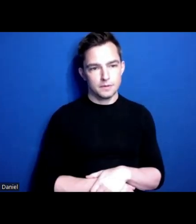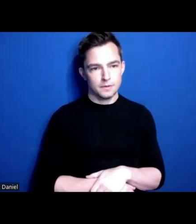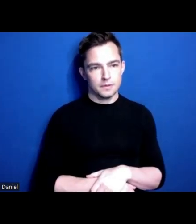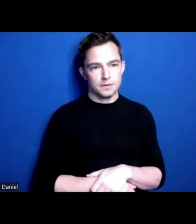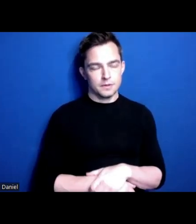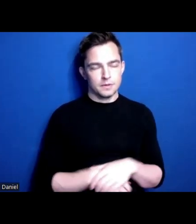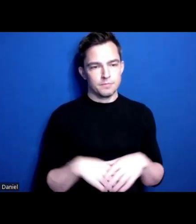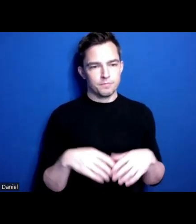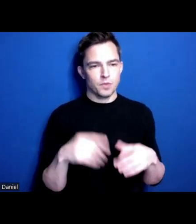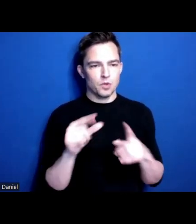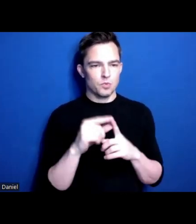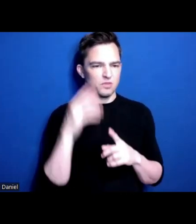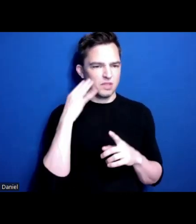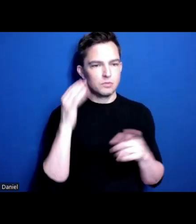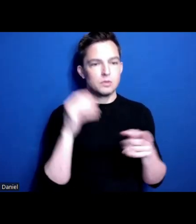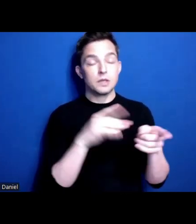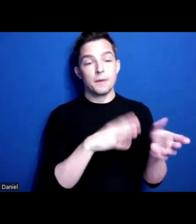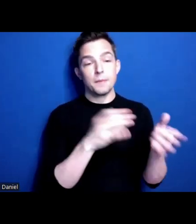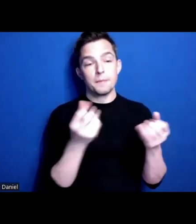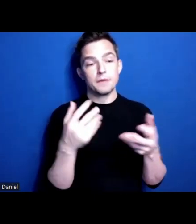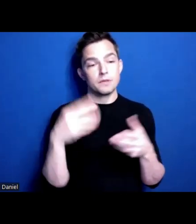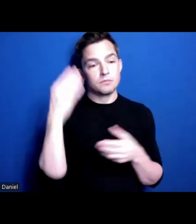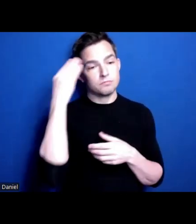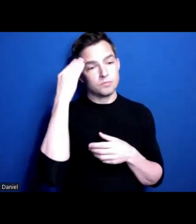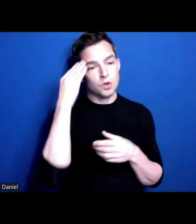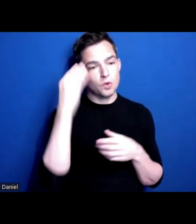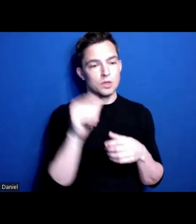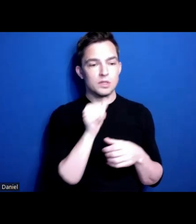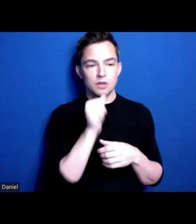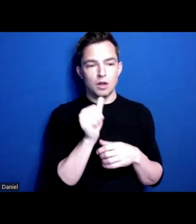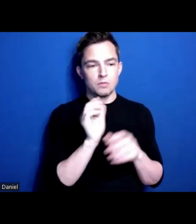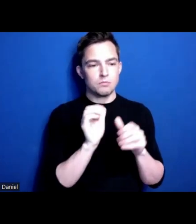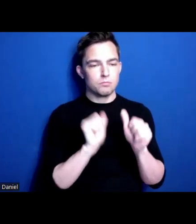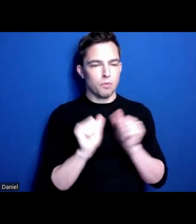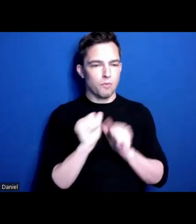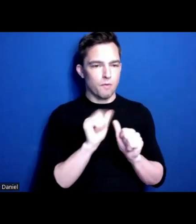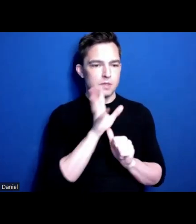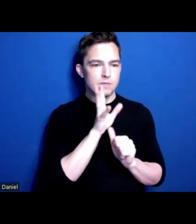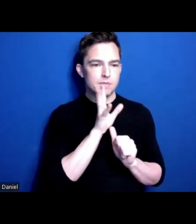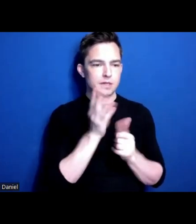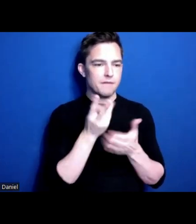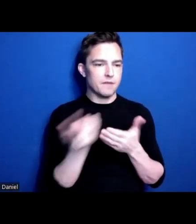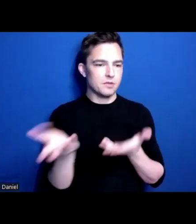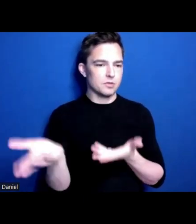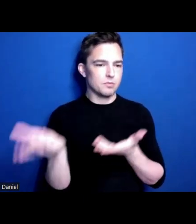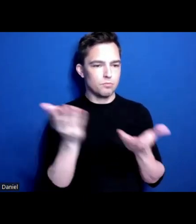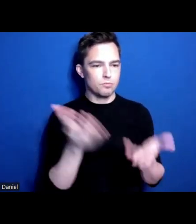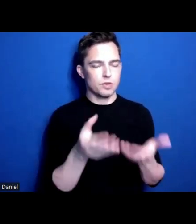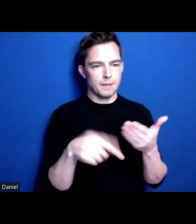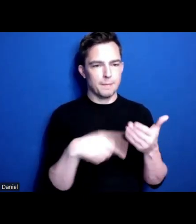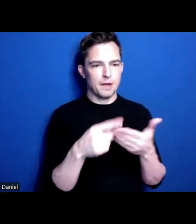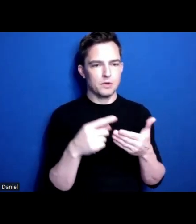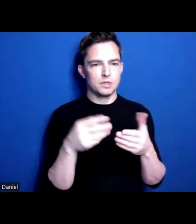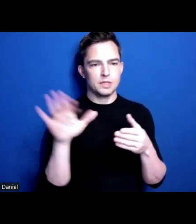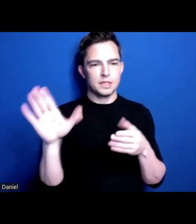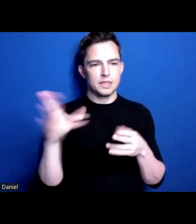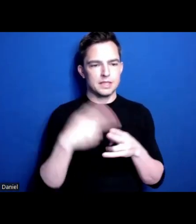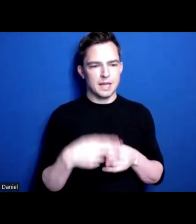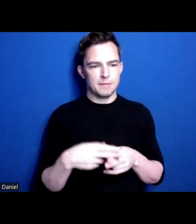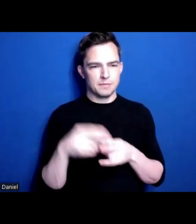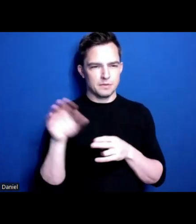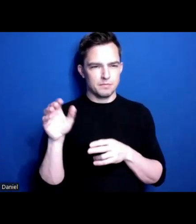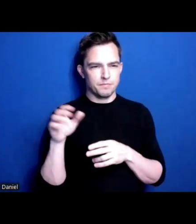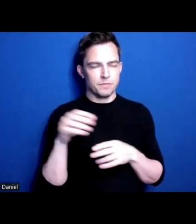Many of us know Sara Ahmed's work on non-performative speech that fails to bring about the effects it names. The function